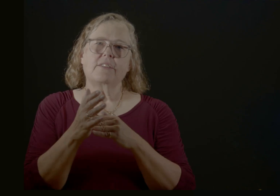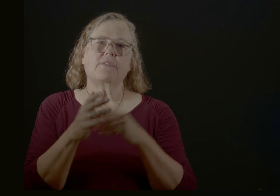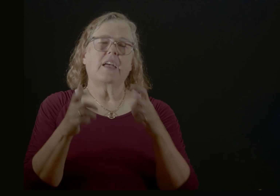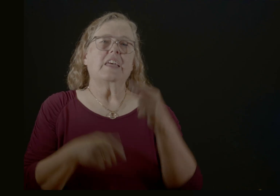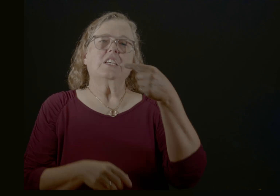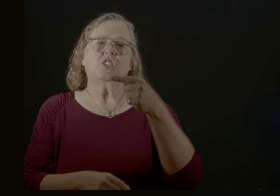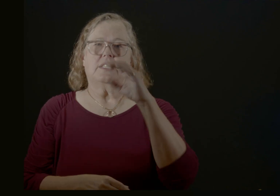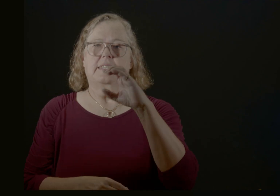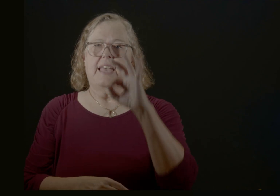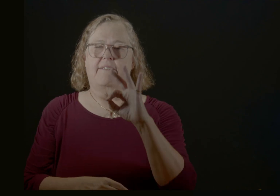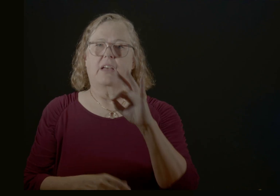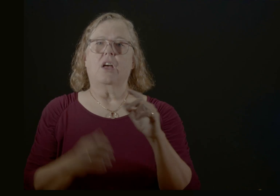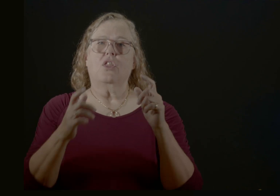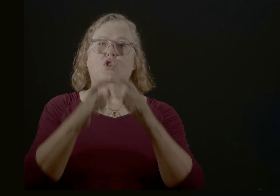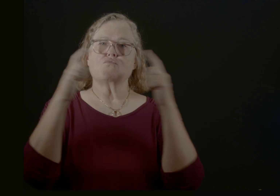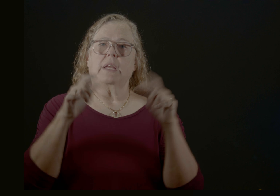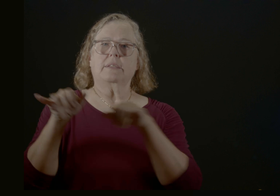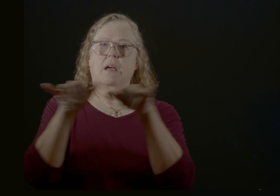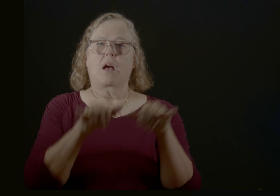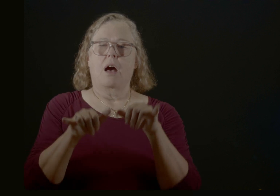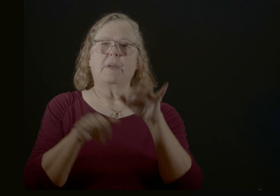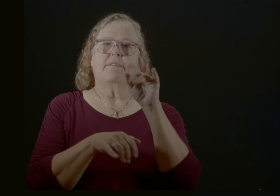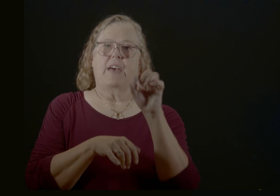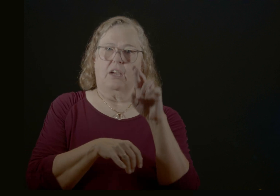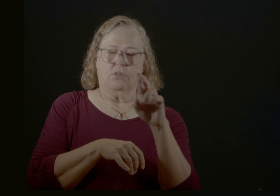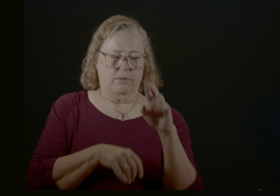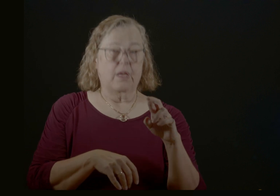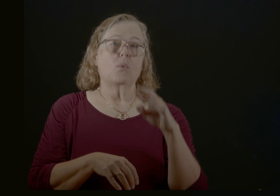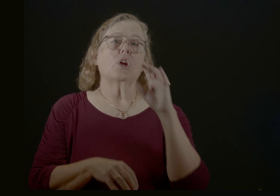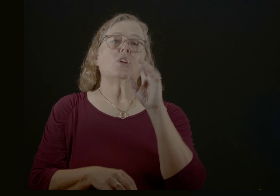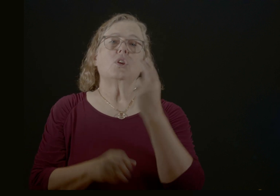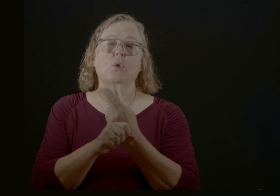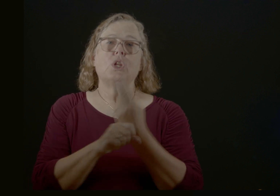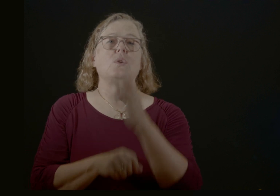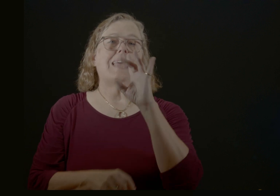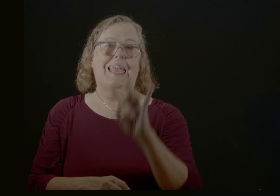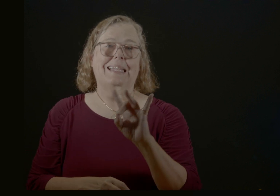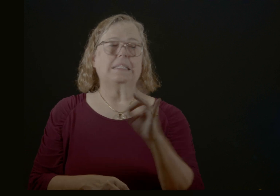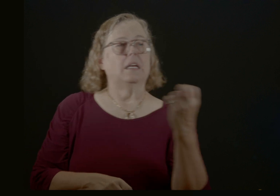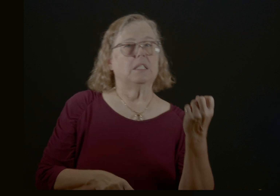again. We're going to try and find the GCF, the greatest common factor. We're going to use 8 and 12.